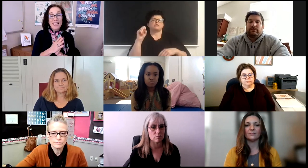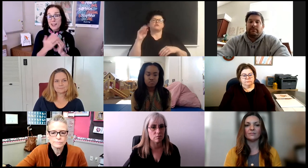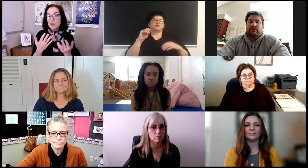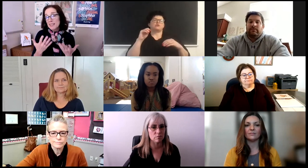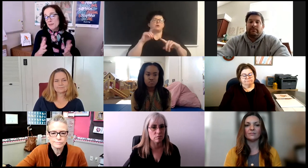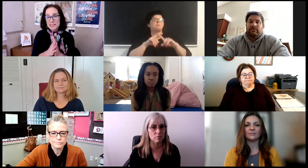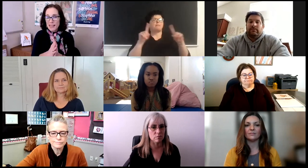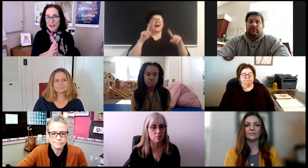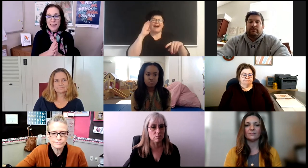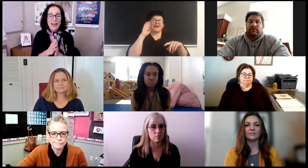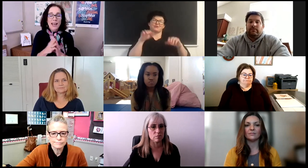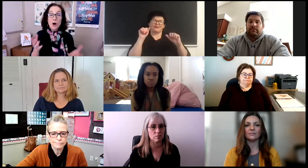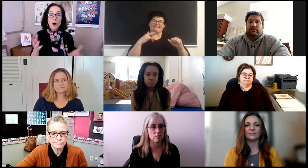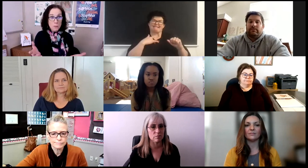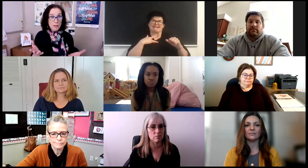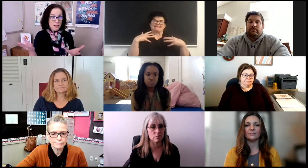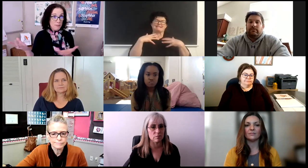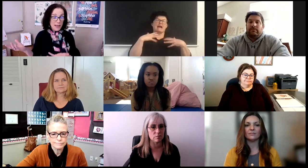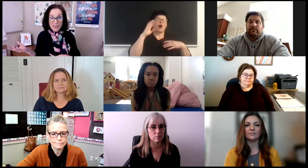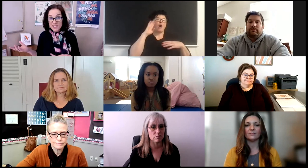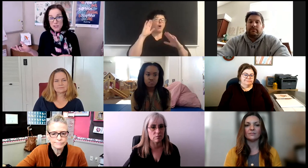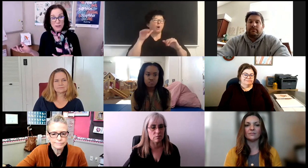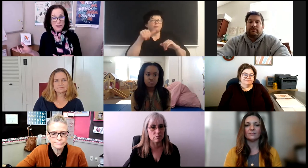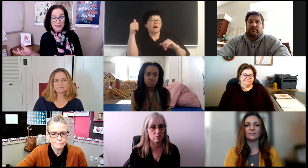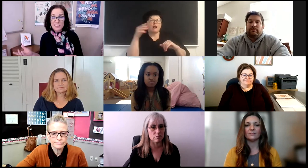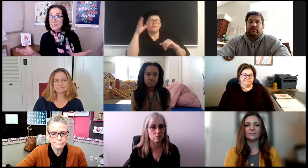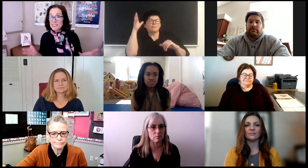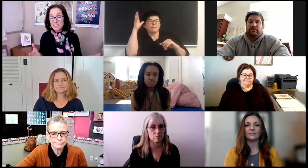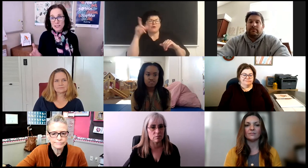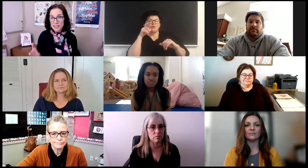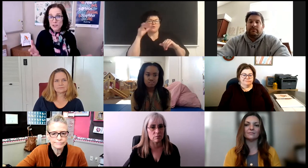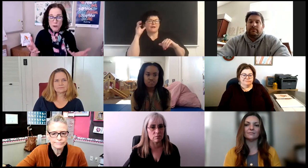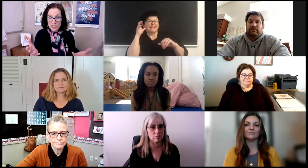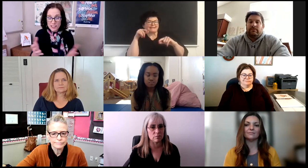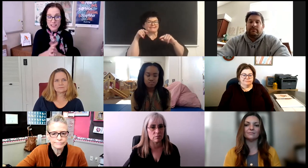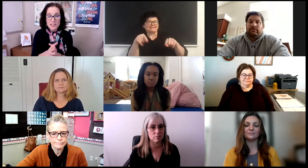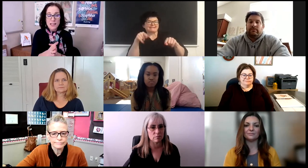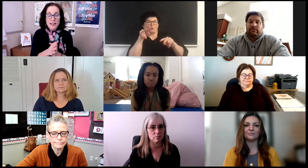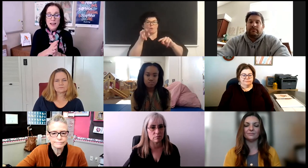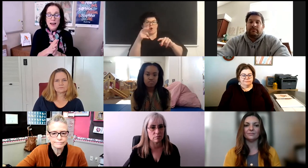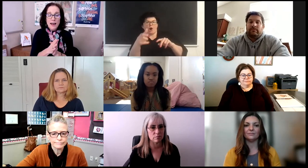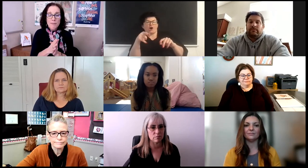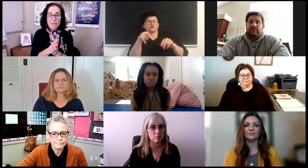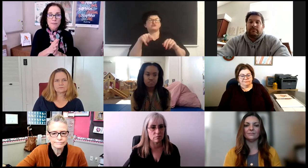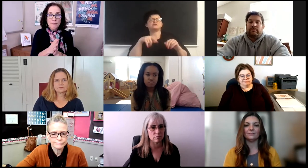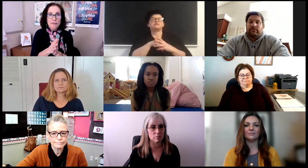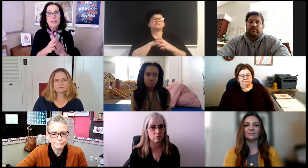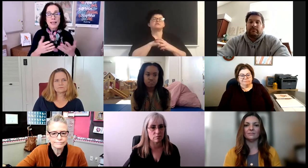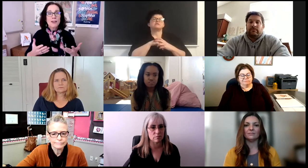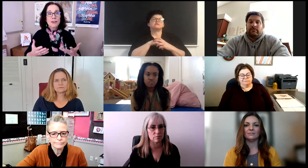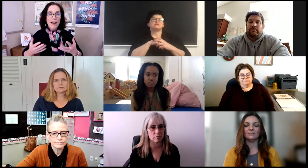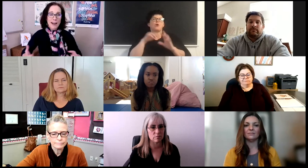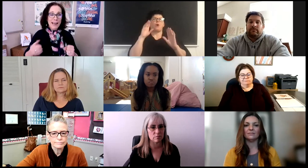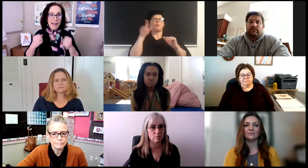but I know it can be scary, and I hope other parents who are listening to this, watching this, feel